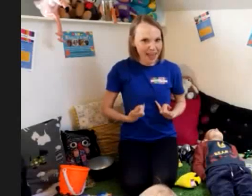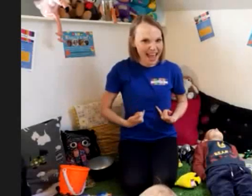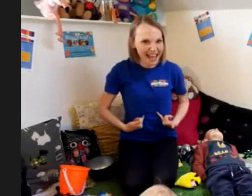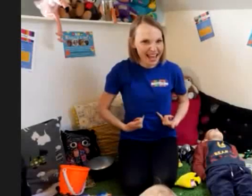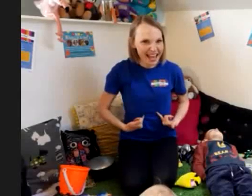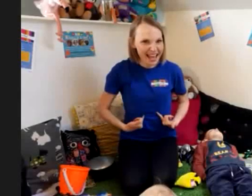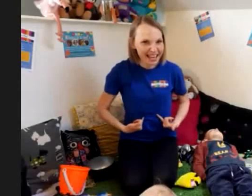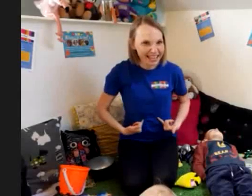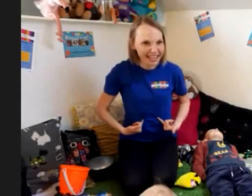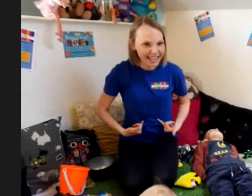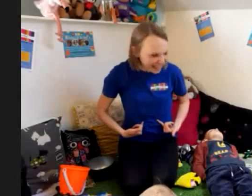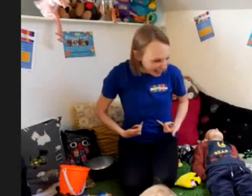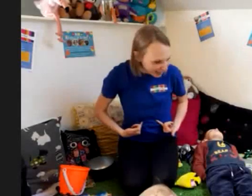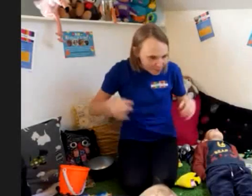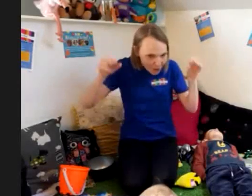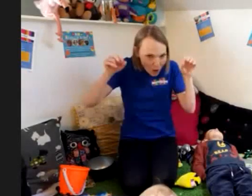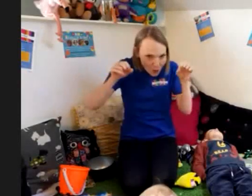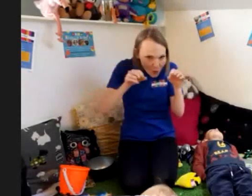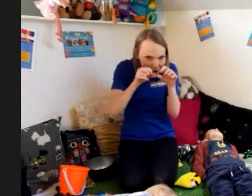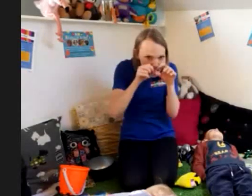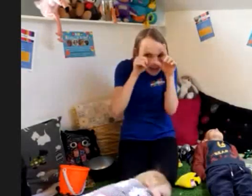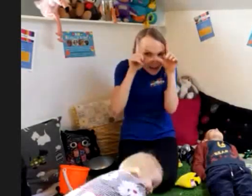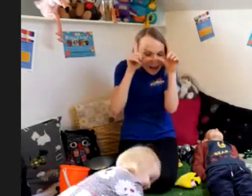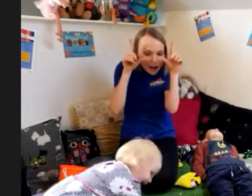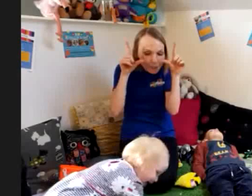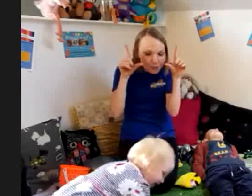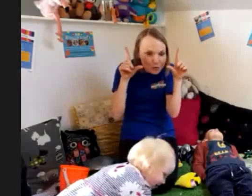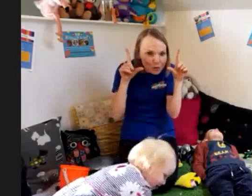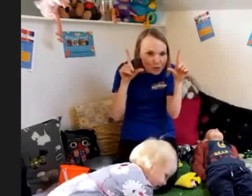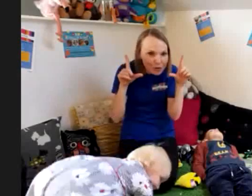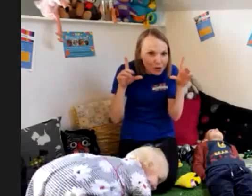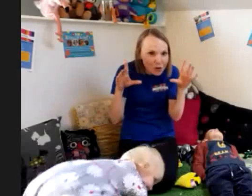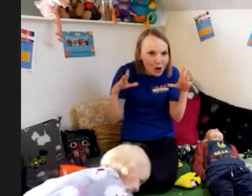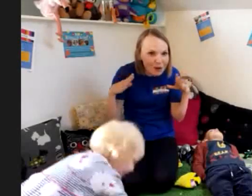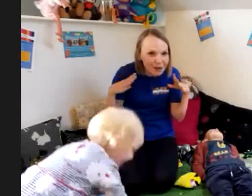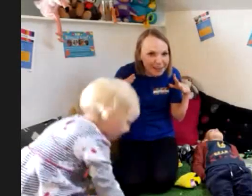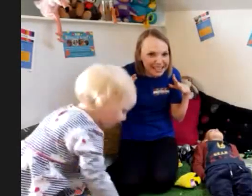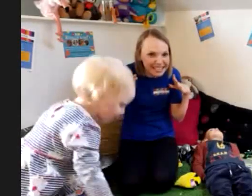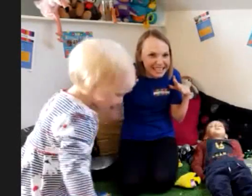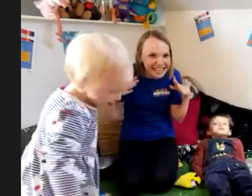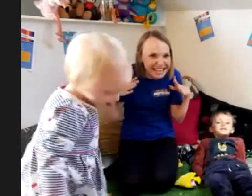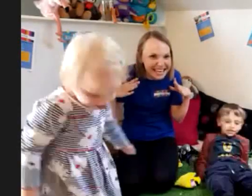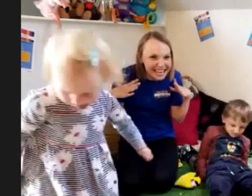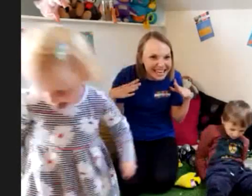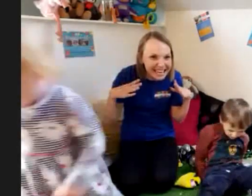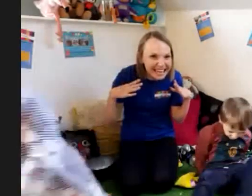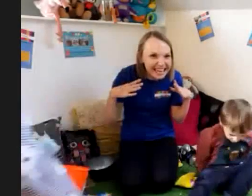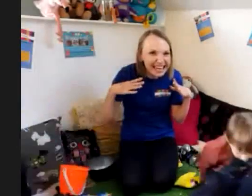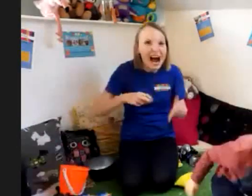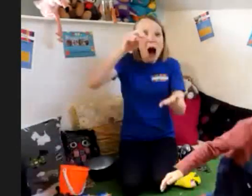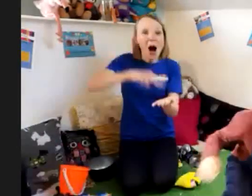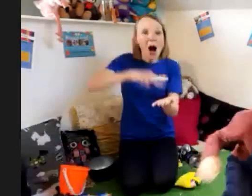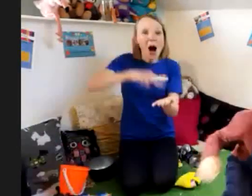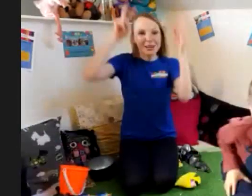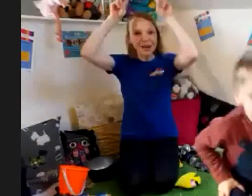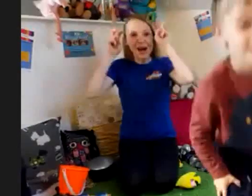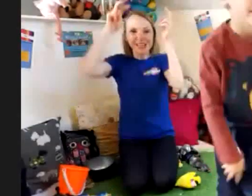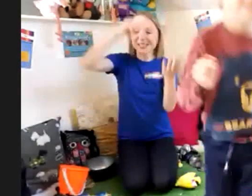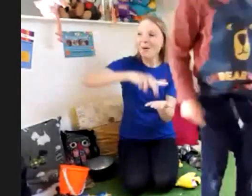they ill? Wake up soon, are we ready? Hop little bunnies, hop, hop,